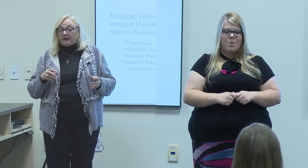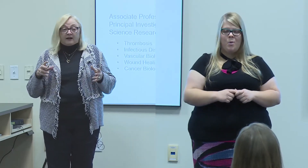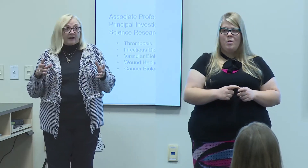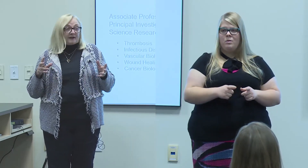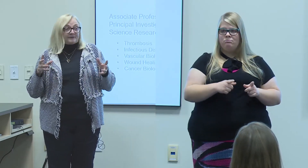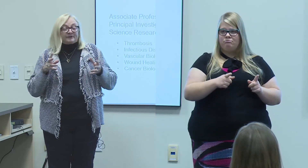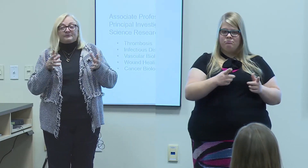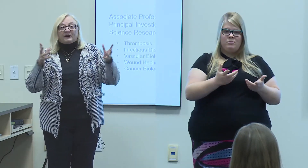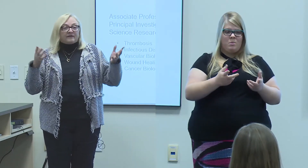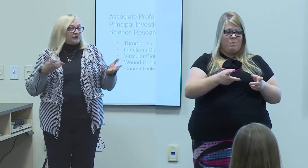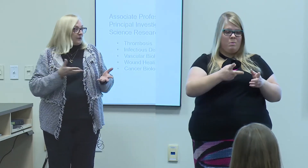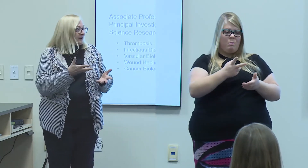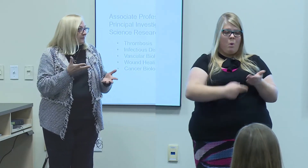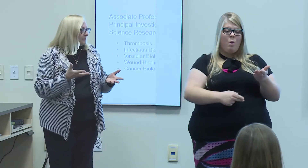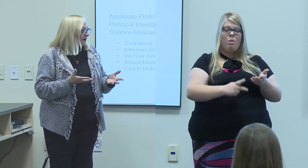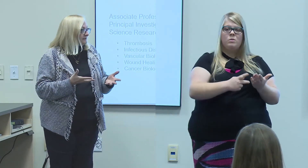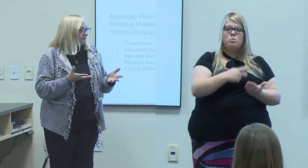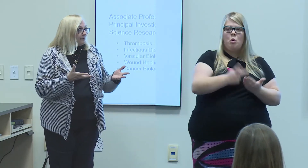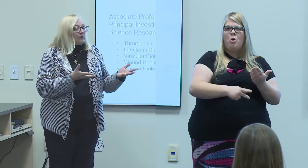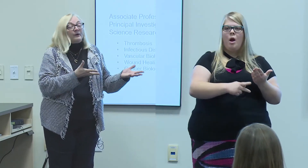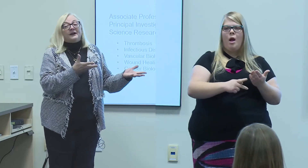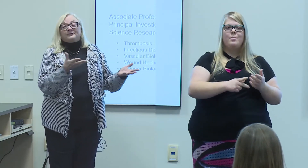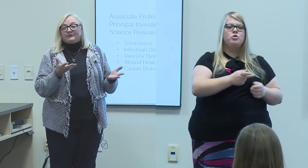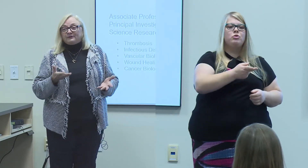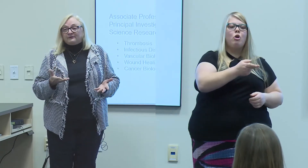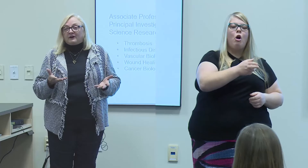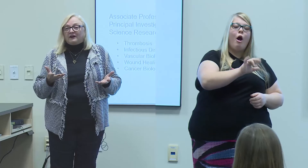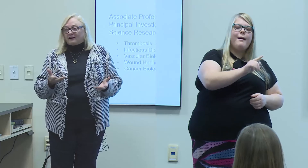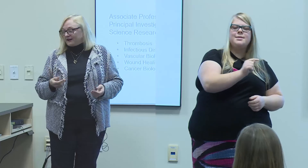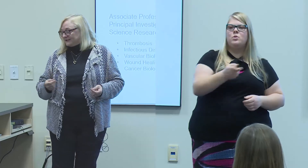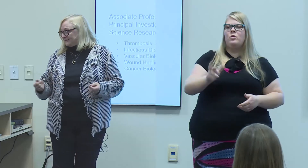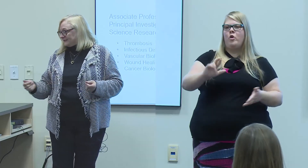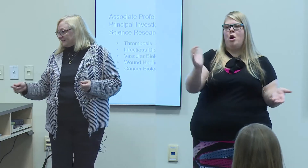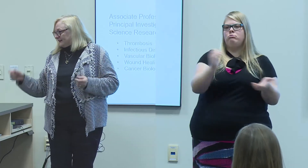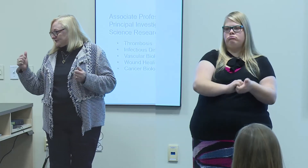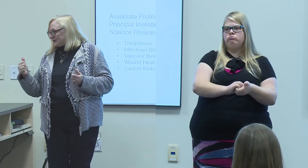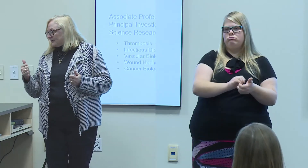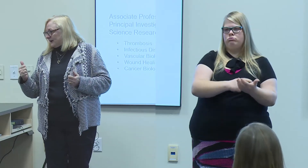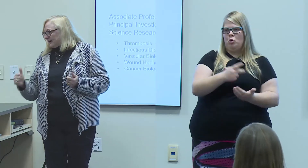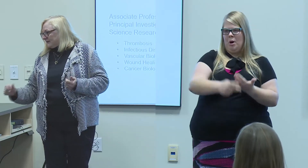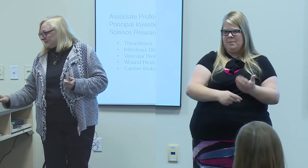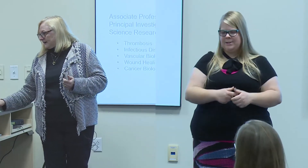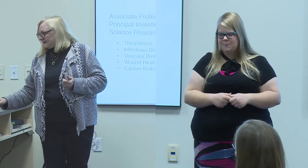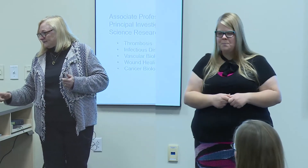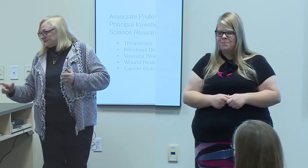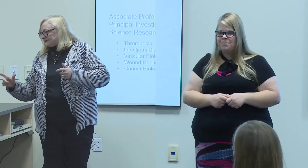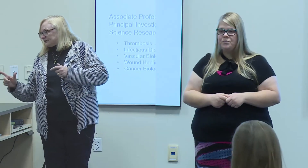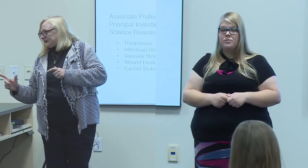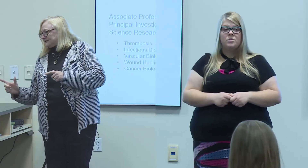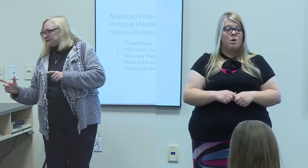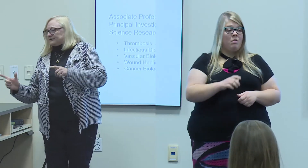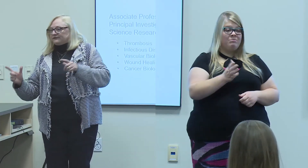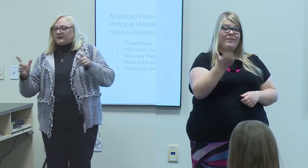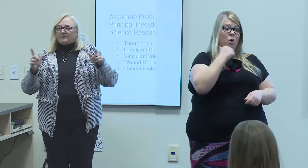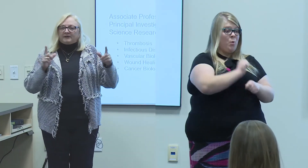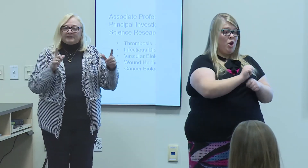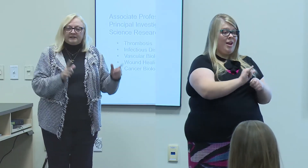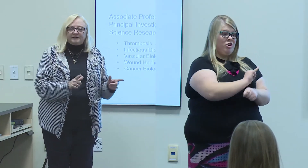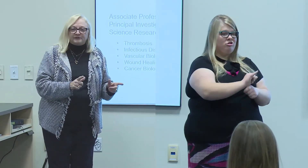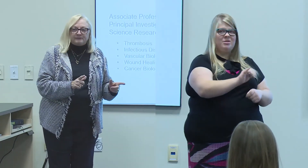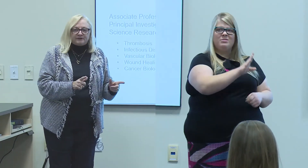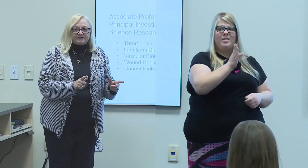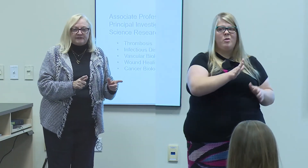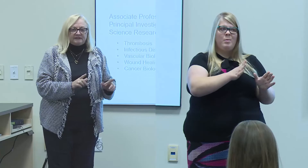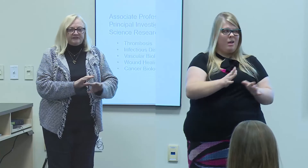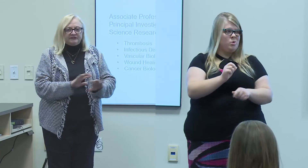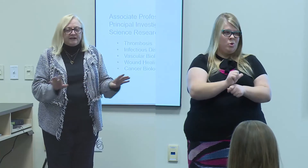here. So it's part of our joint programs with the U of R and RIT. So I'm transitioned from an